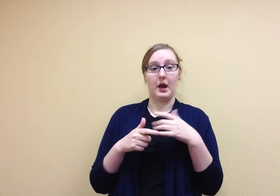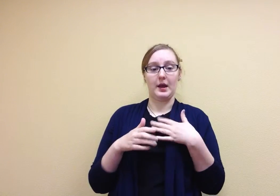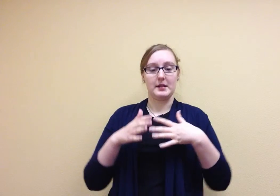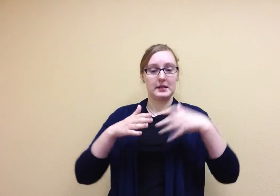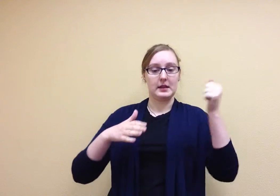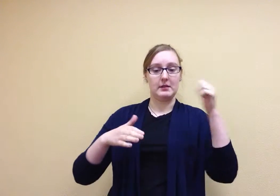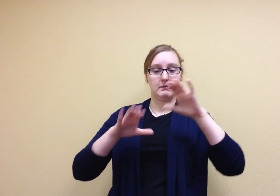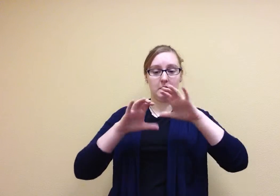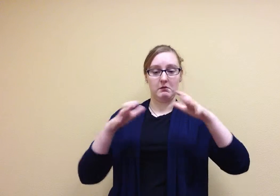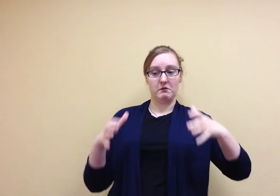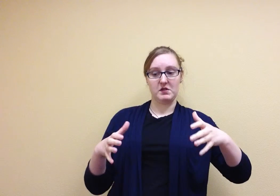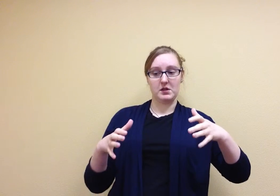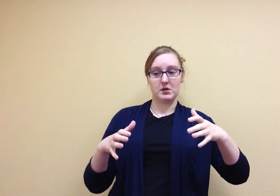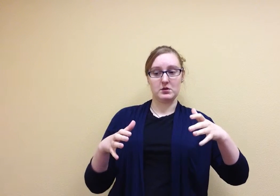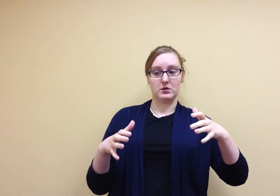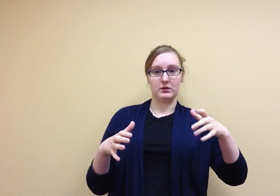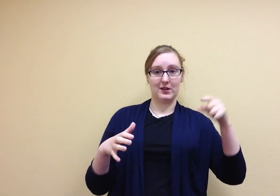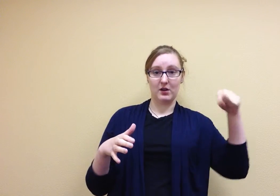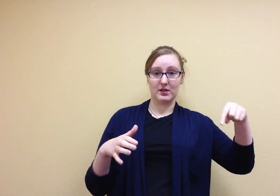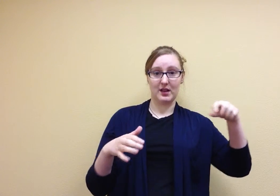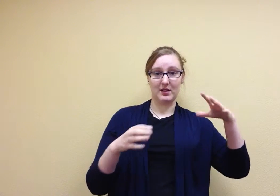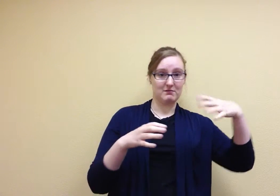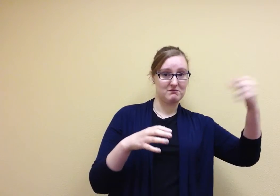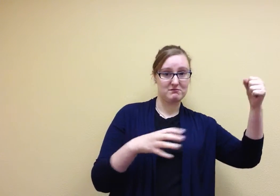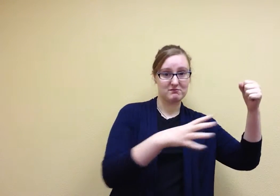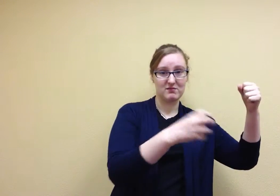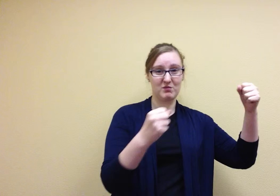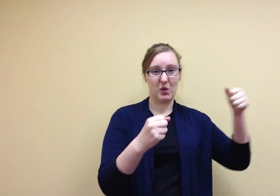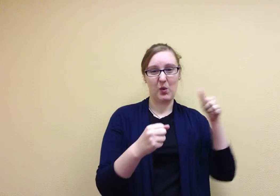here, are the iron filings being pulled anywhere, or are they just kind of sitting there?